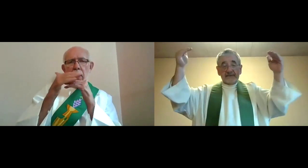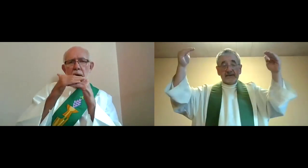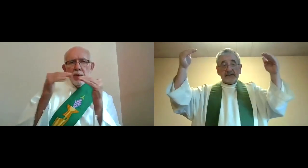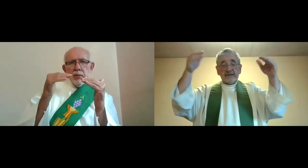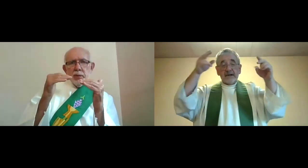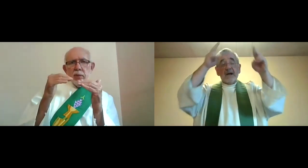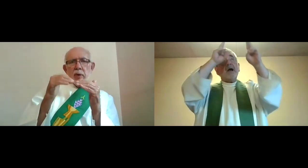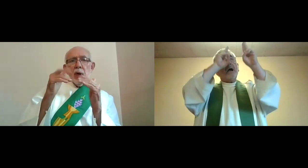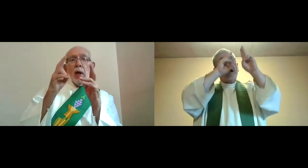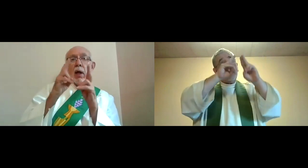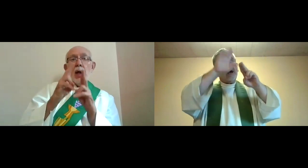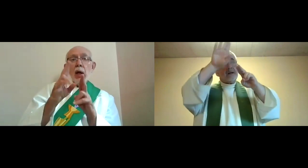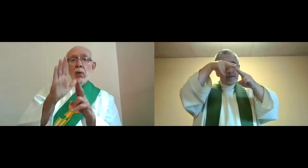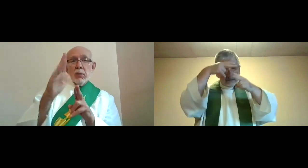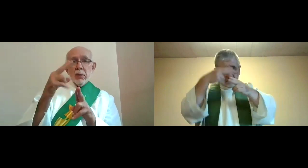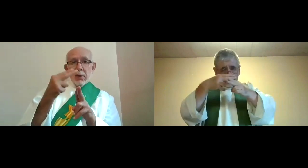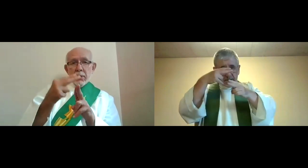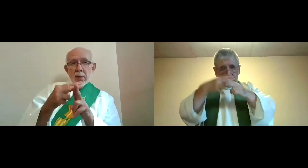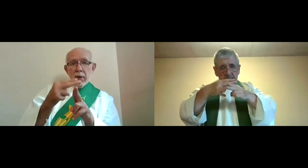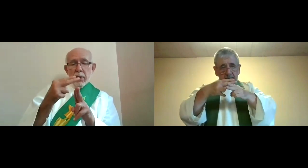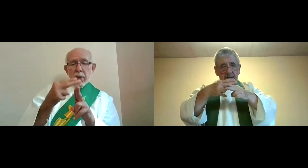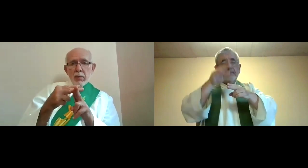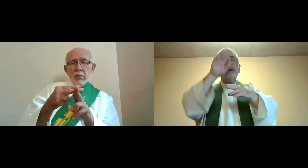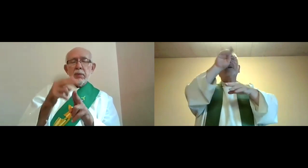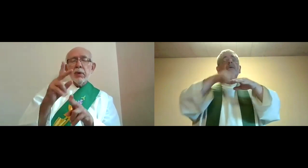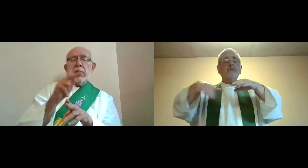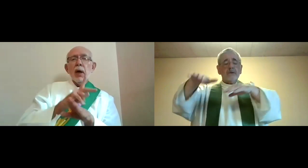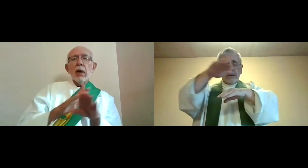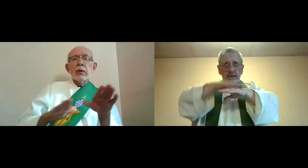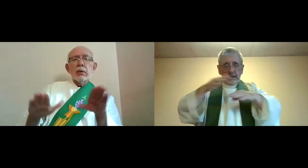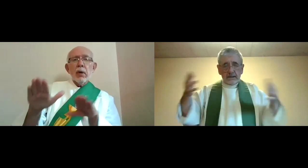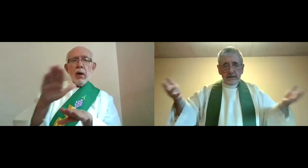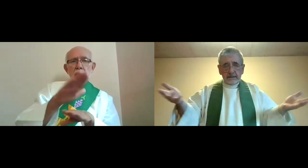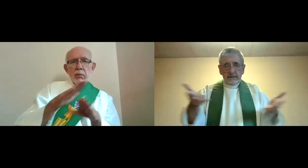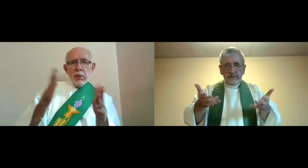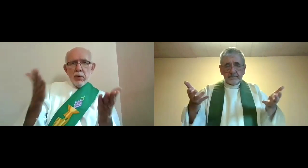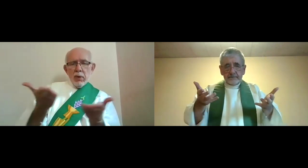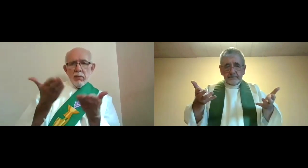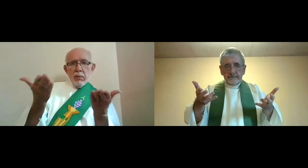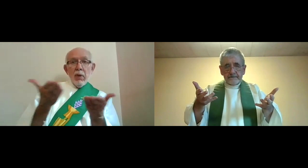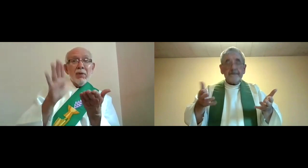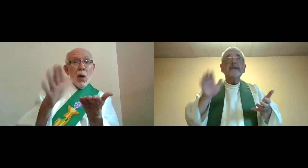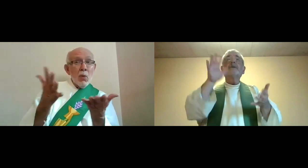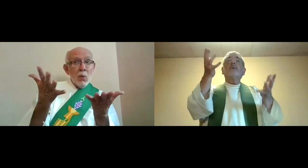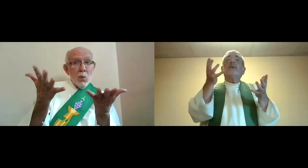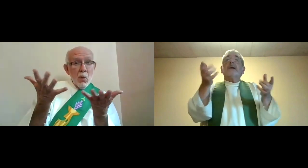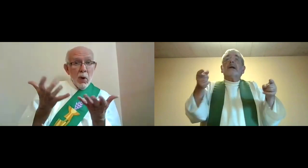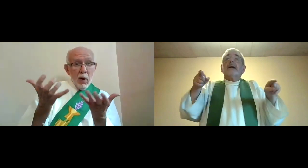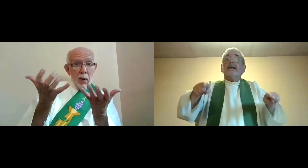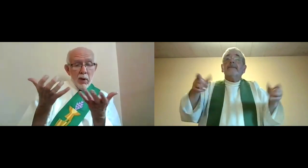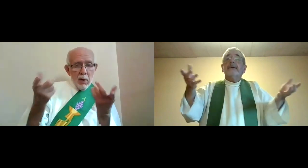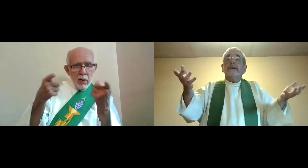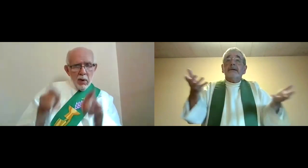heaven, hallowed be thy name. Thy kingdom come, thy